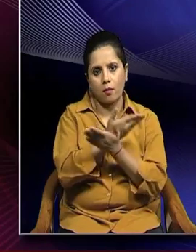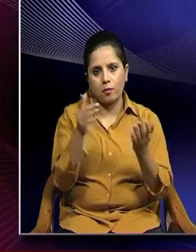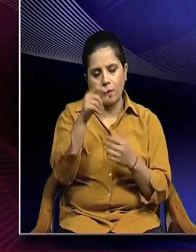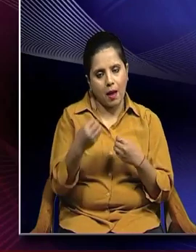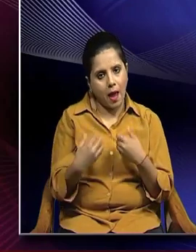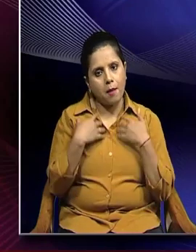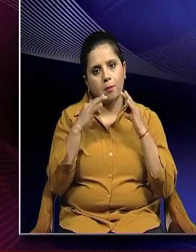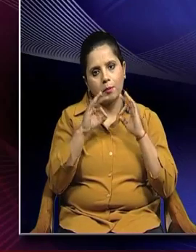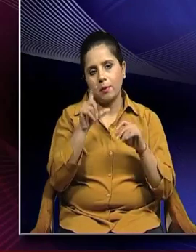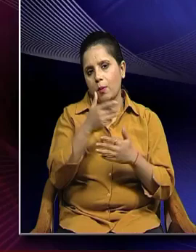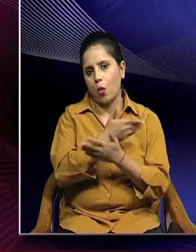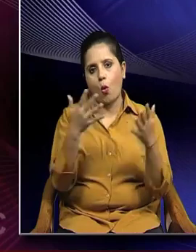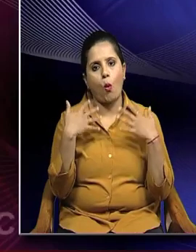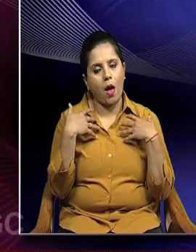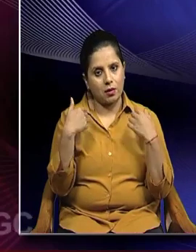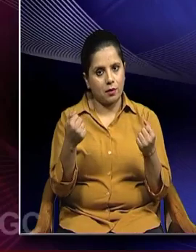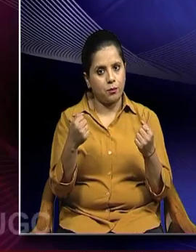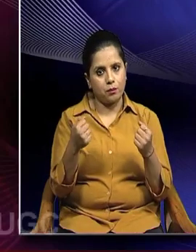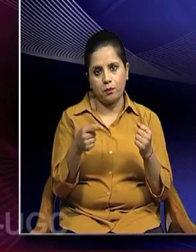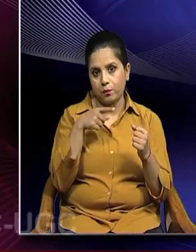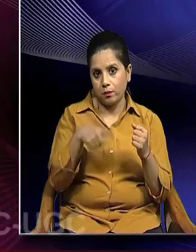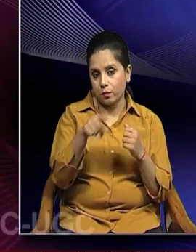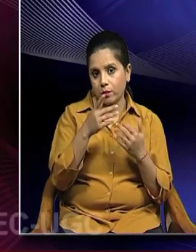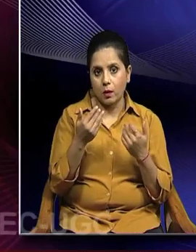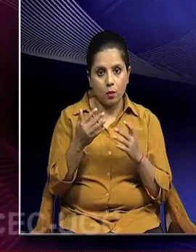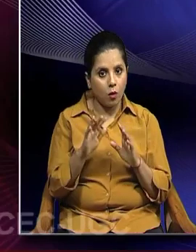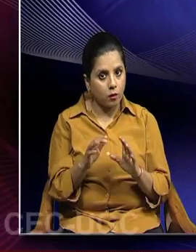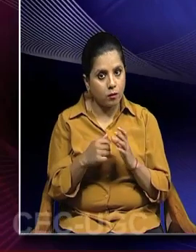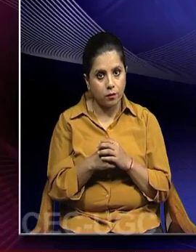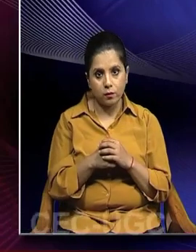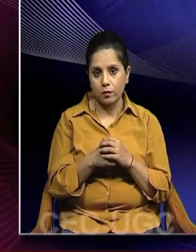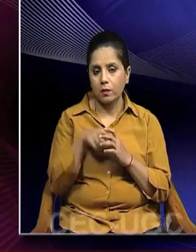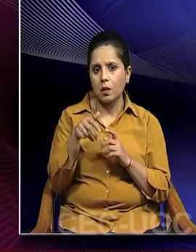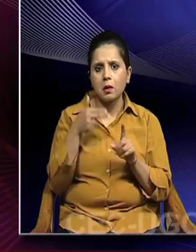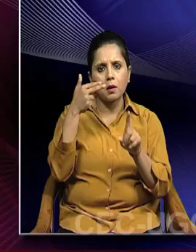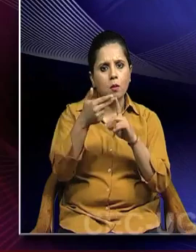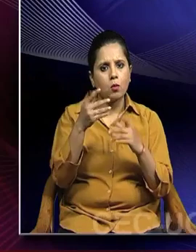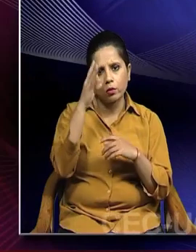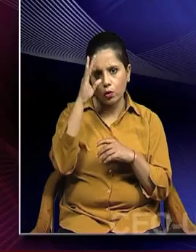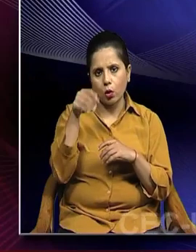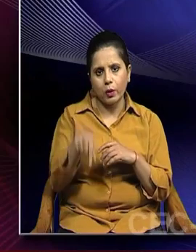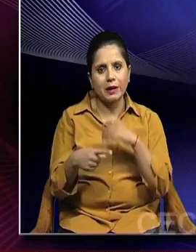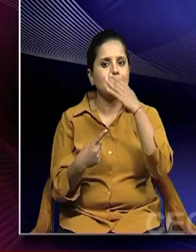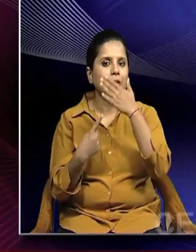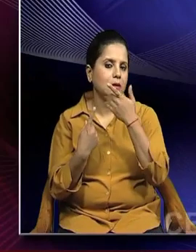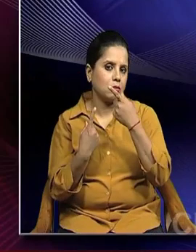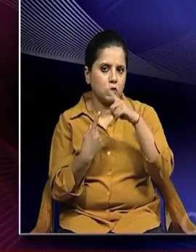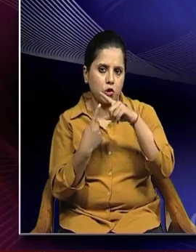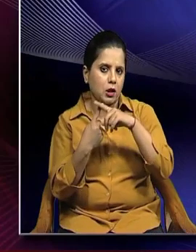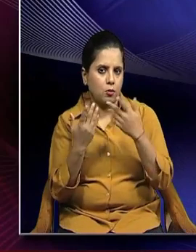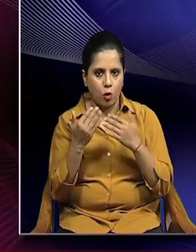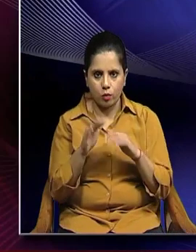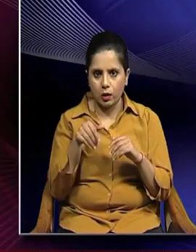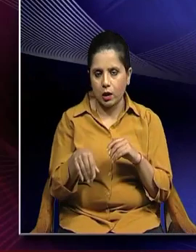be happy and healthy. And this could be called as theory T, that is the theory